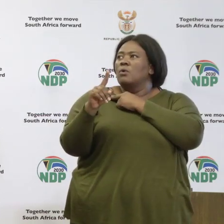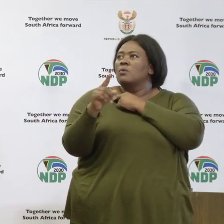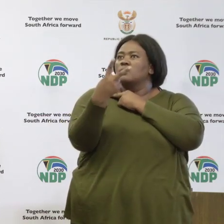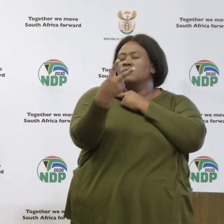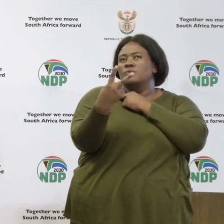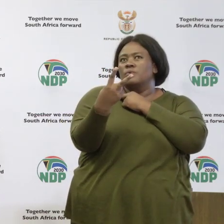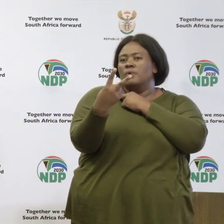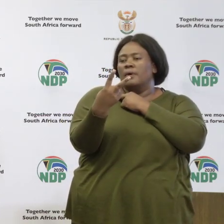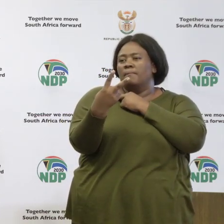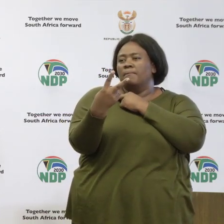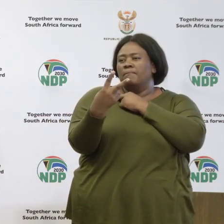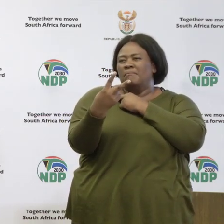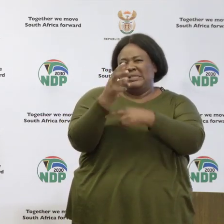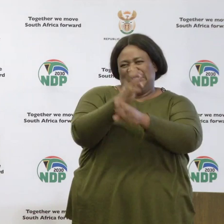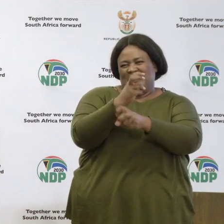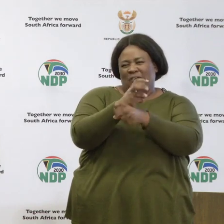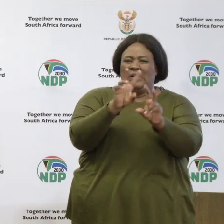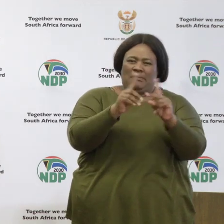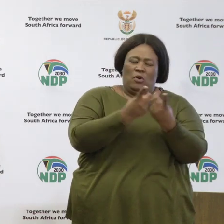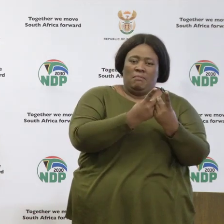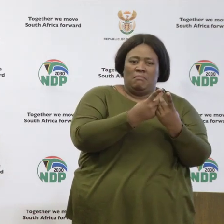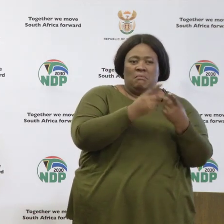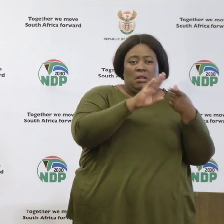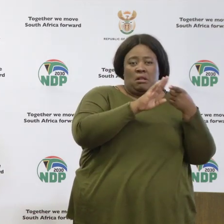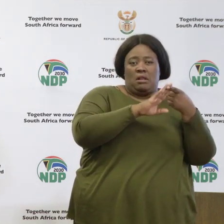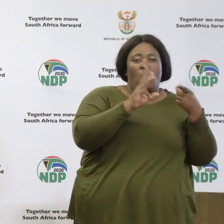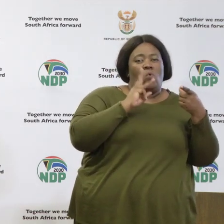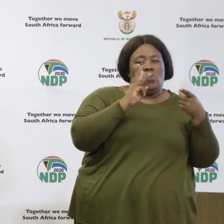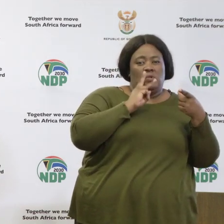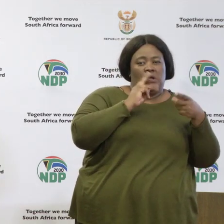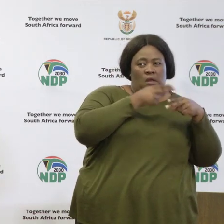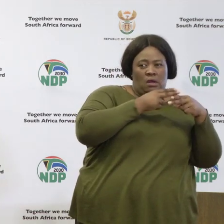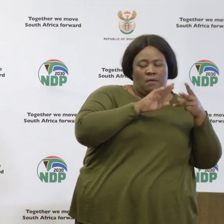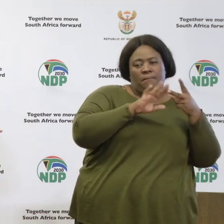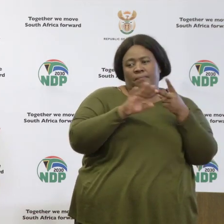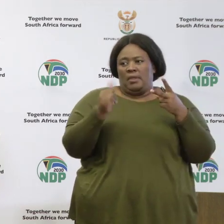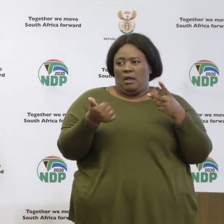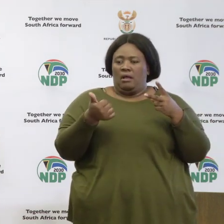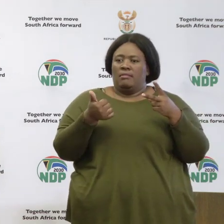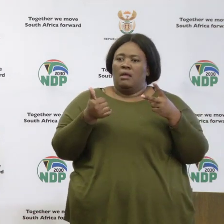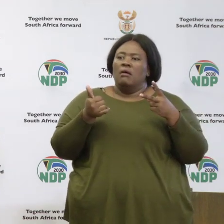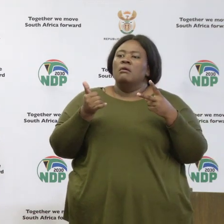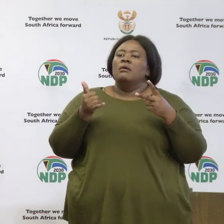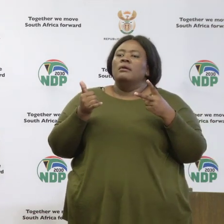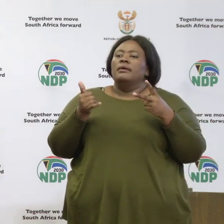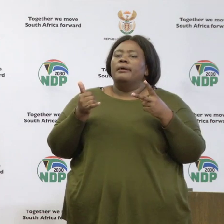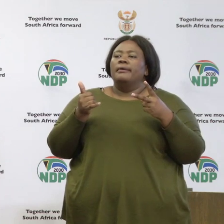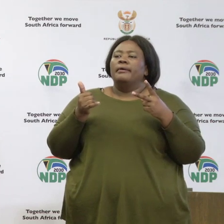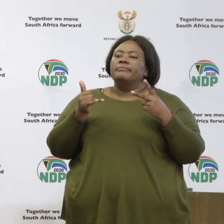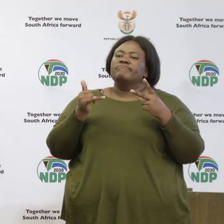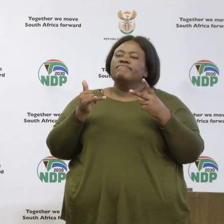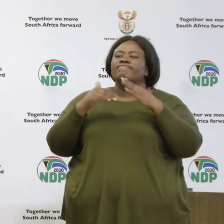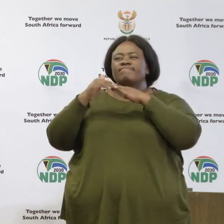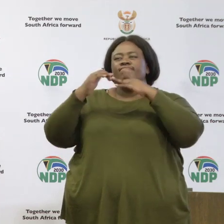very difficult departments. One is water and sanitation, and the other one is human settlements. And